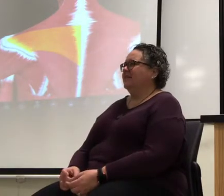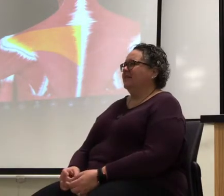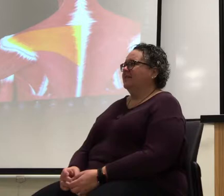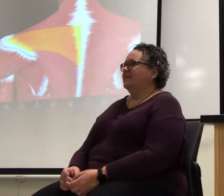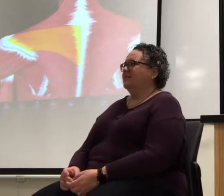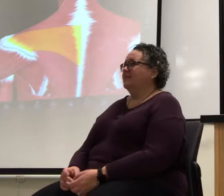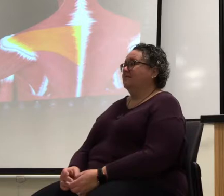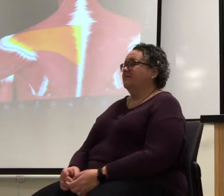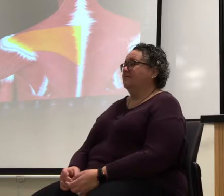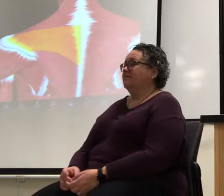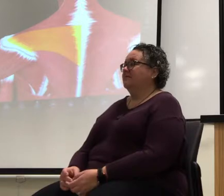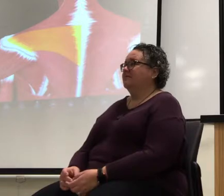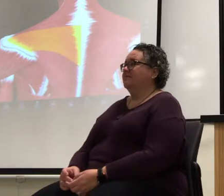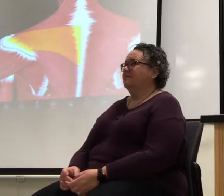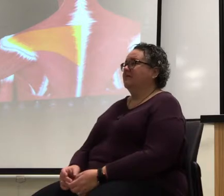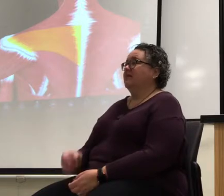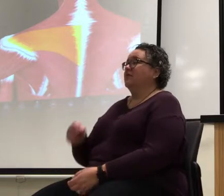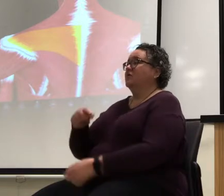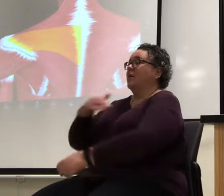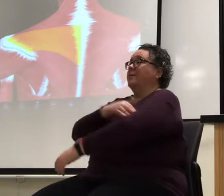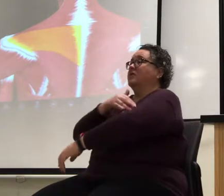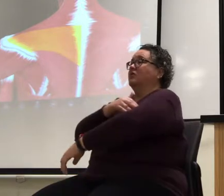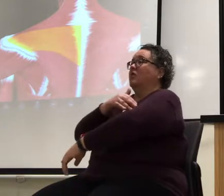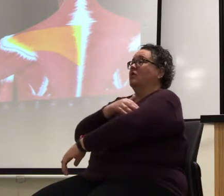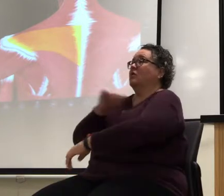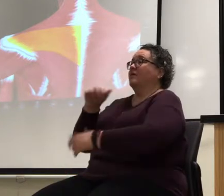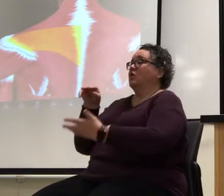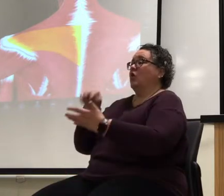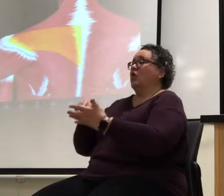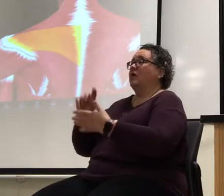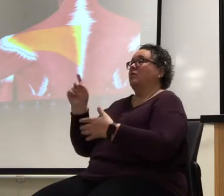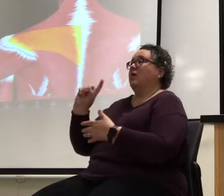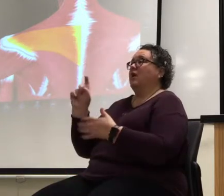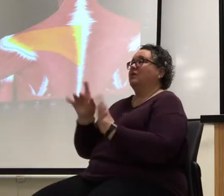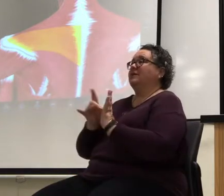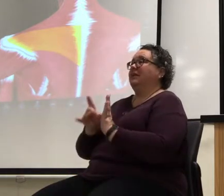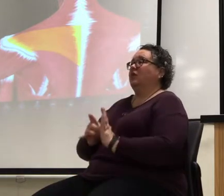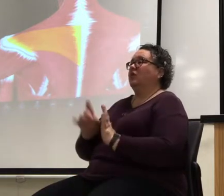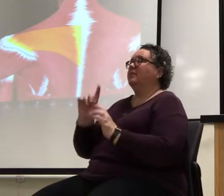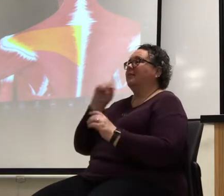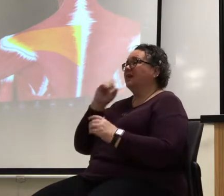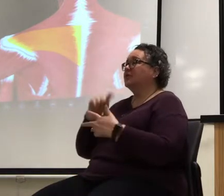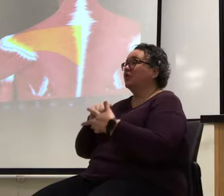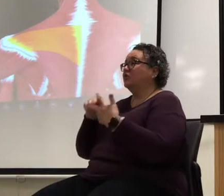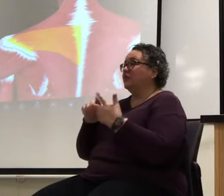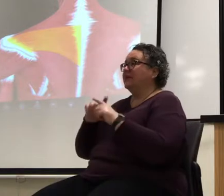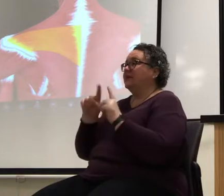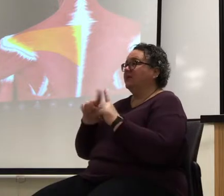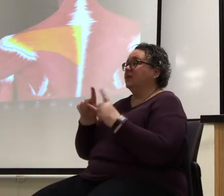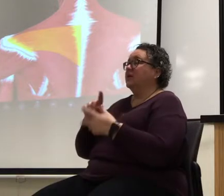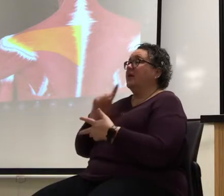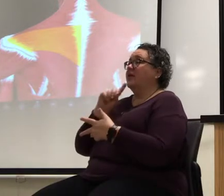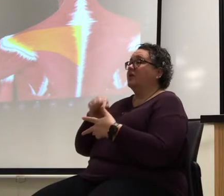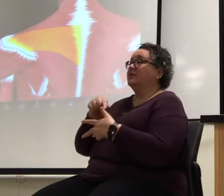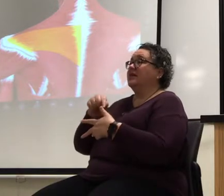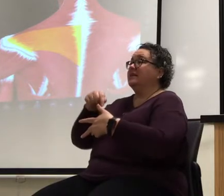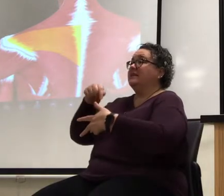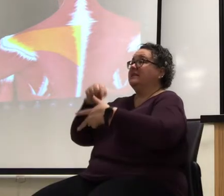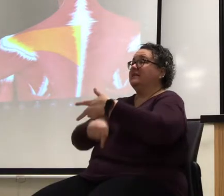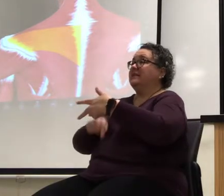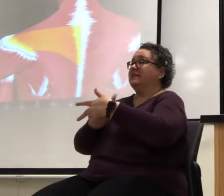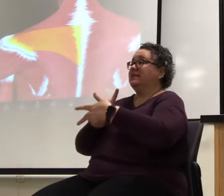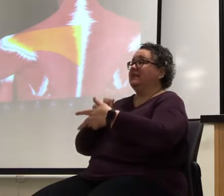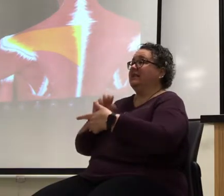And so this muscle, you're going to have to look where I put the sticker because there's three different parts. There's descending, transverse, and ascending, as I'll